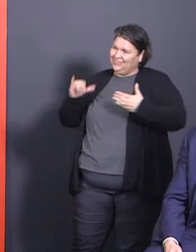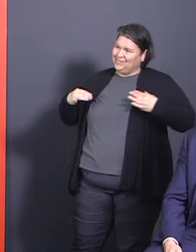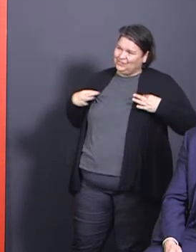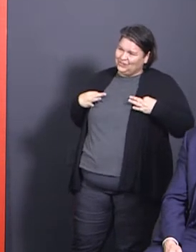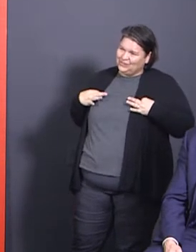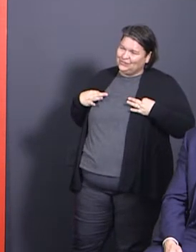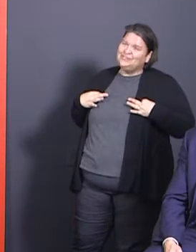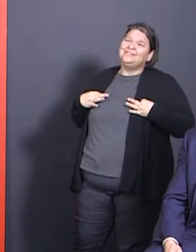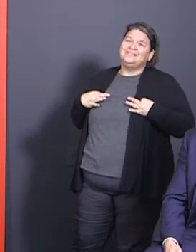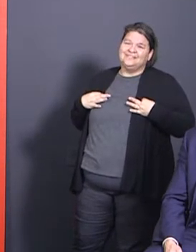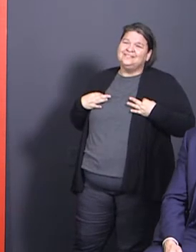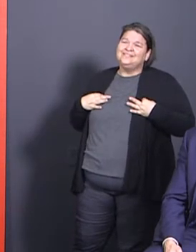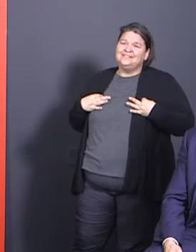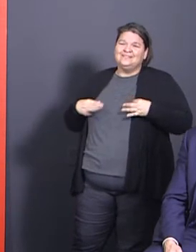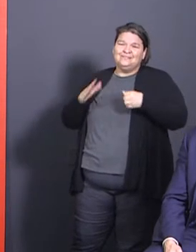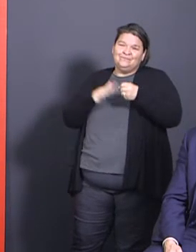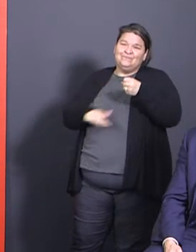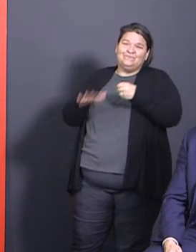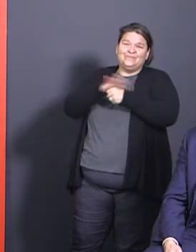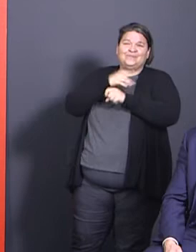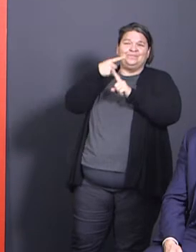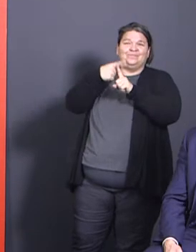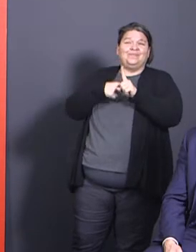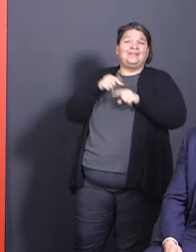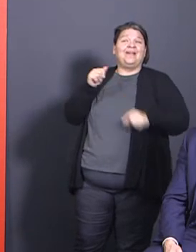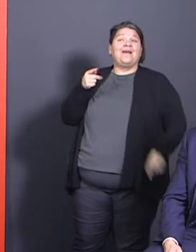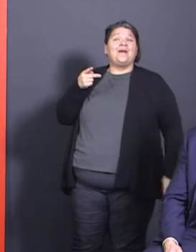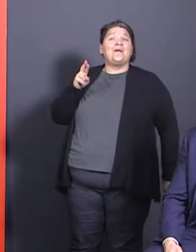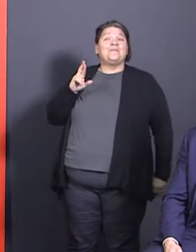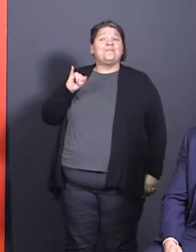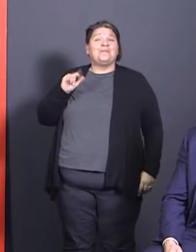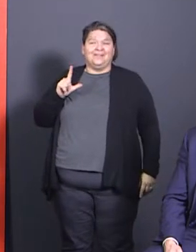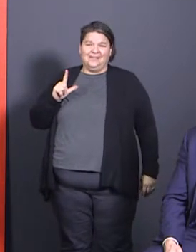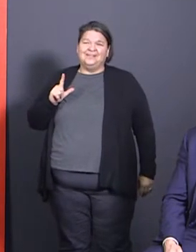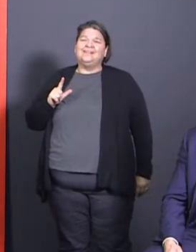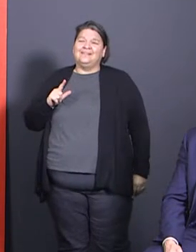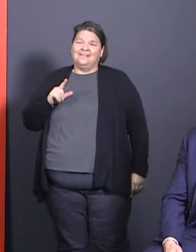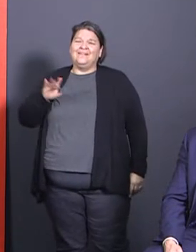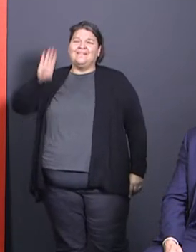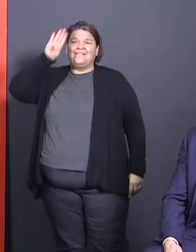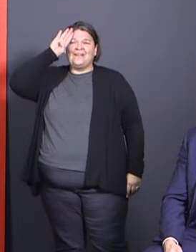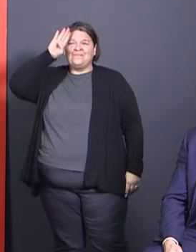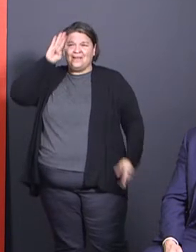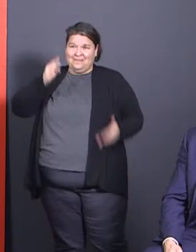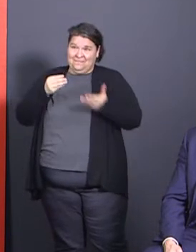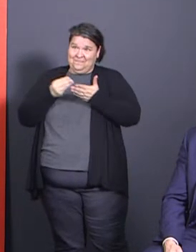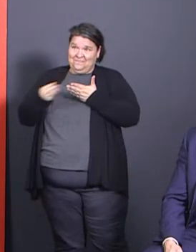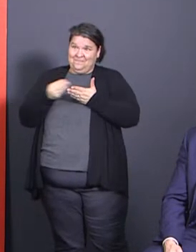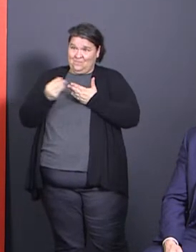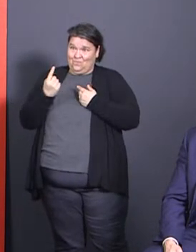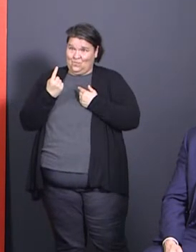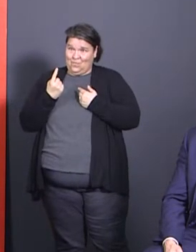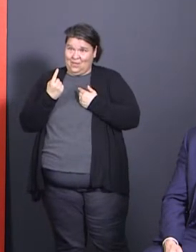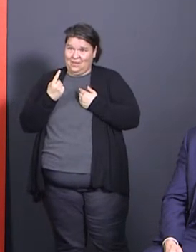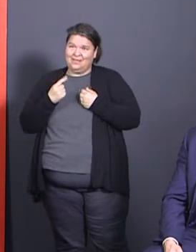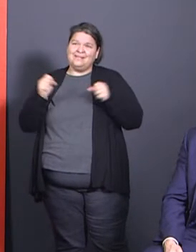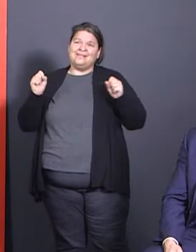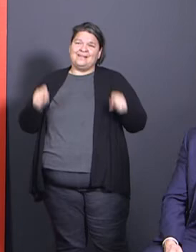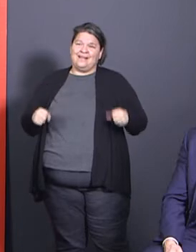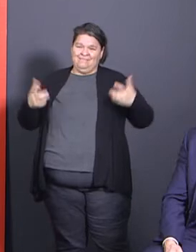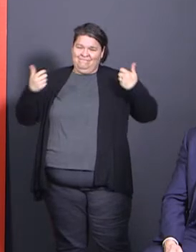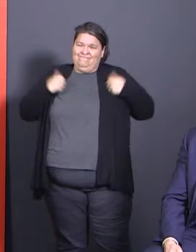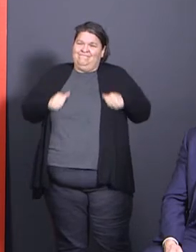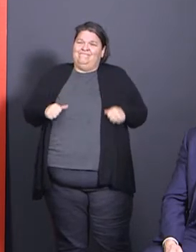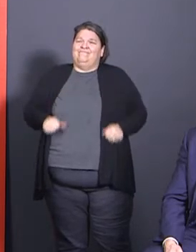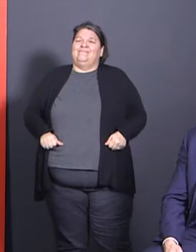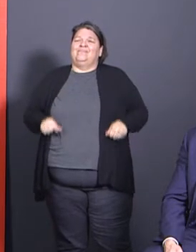or month of April. Our firefighters paid for them on their own. They're allowed to wear them on duty. And so it's these shirts that you'll see your